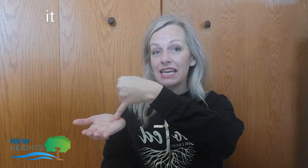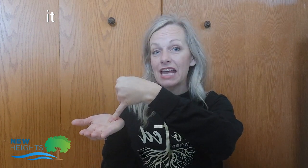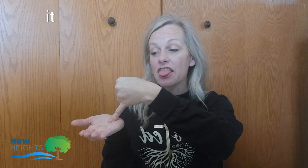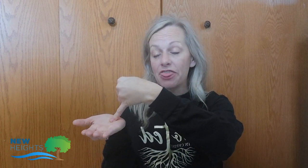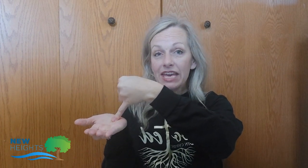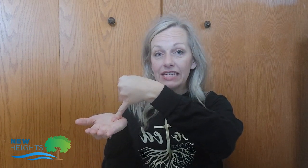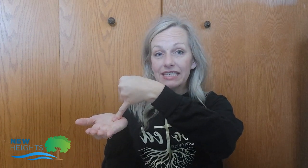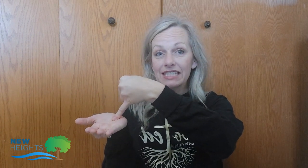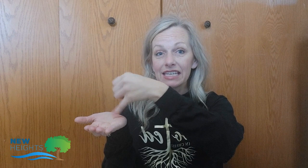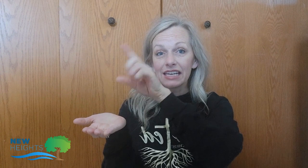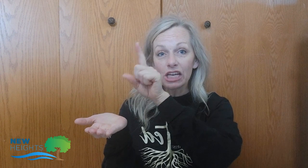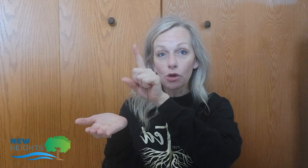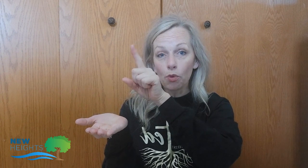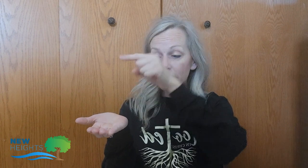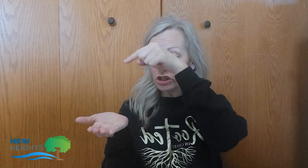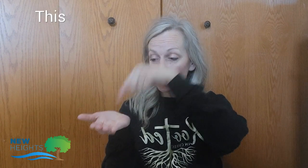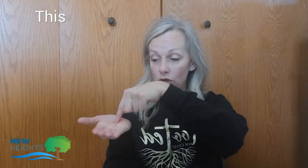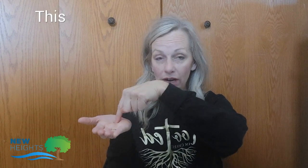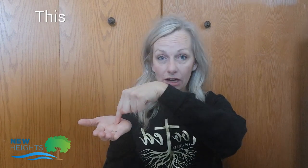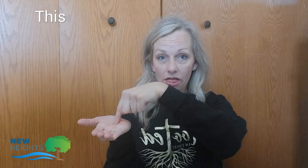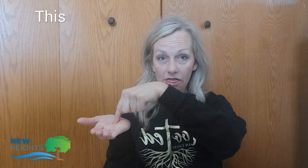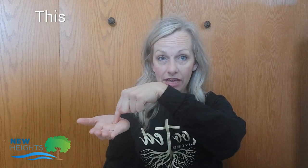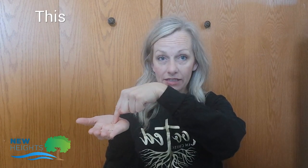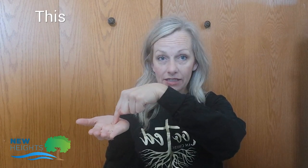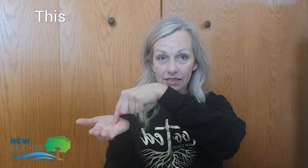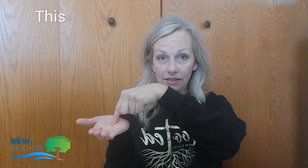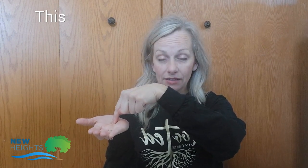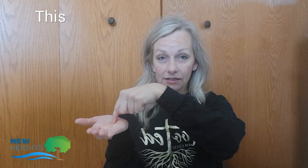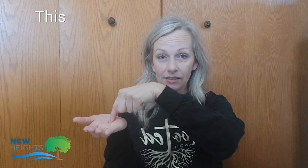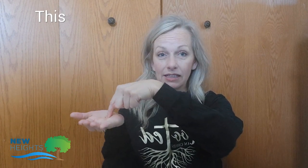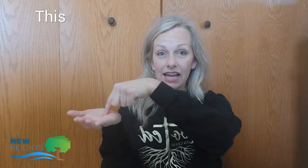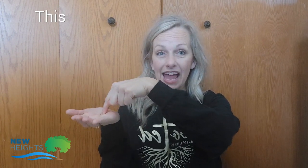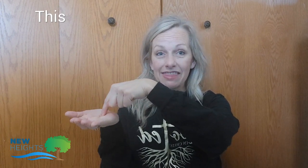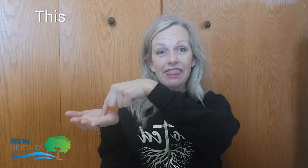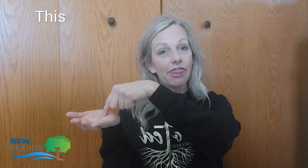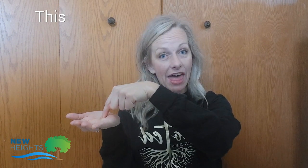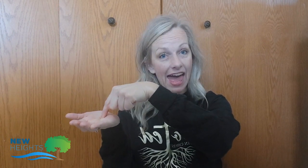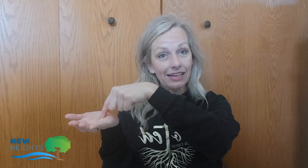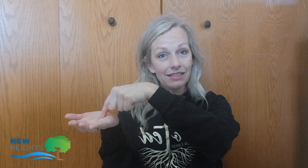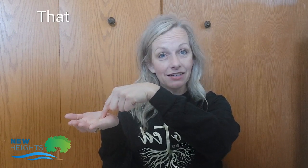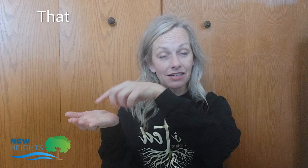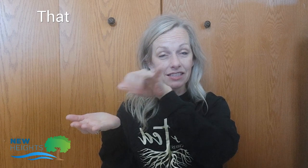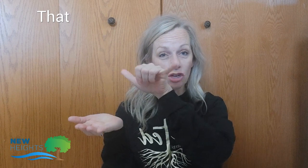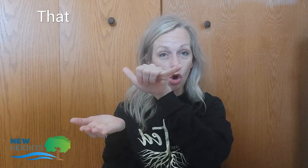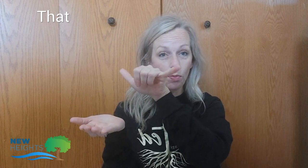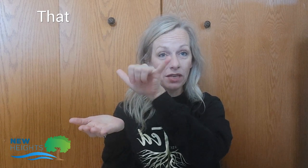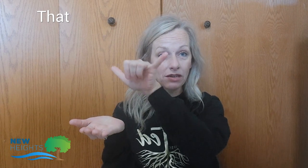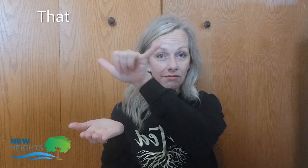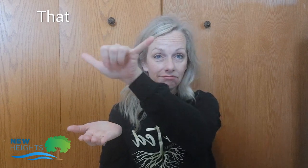saying this, you're pointing to it right here, this. And then that is an open